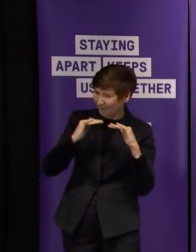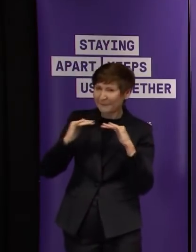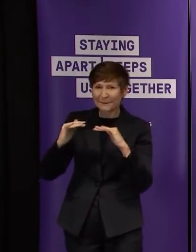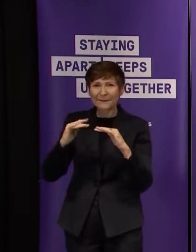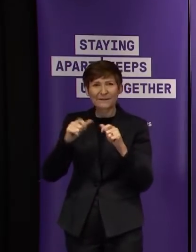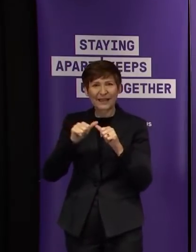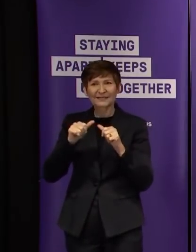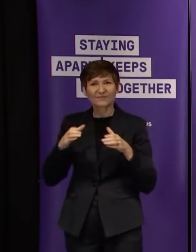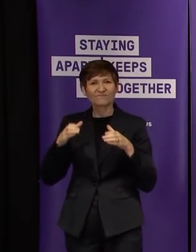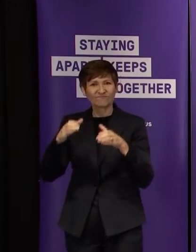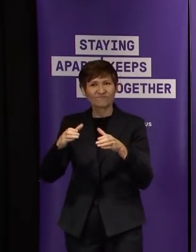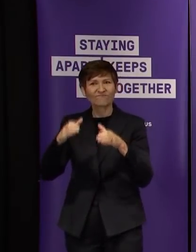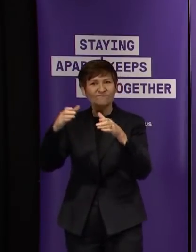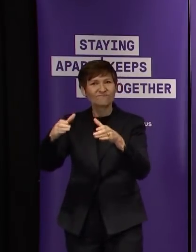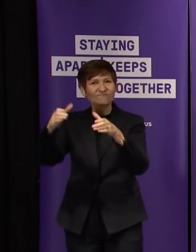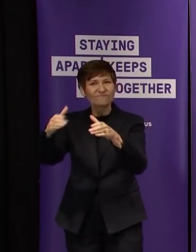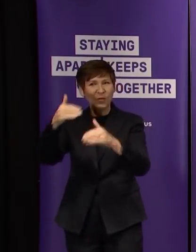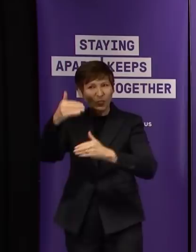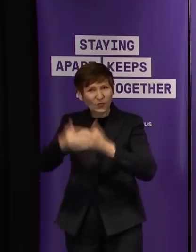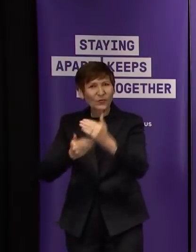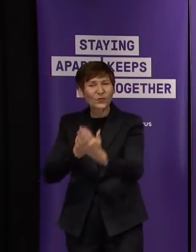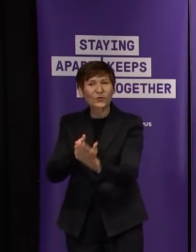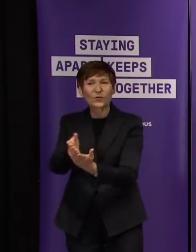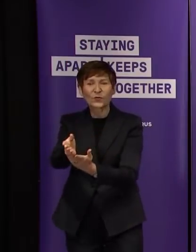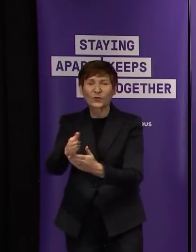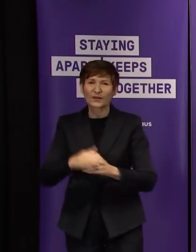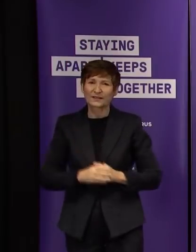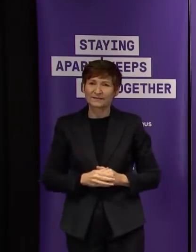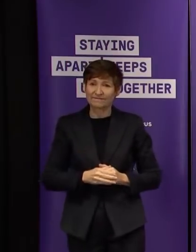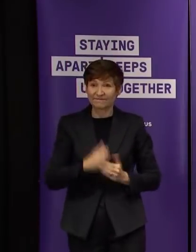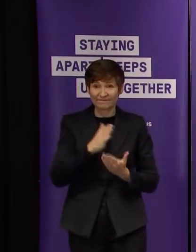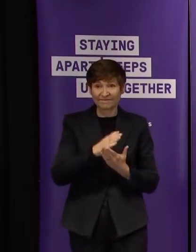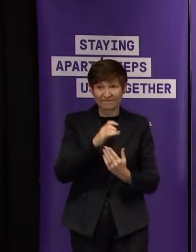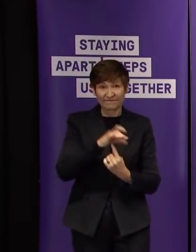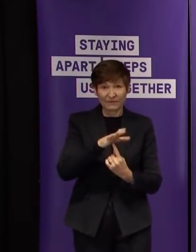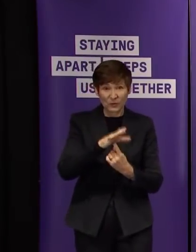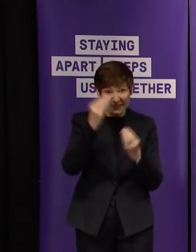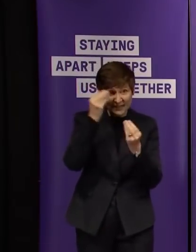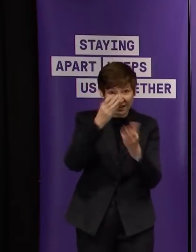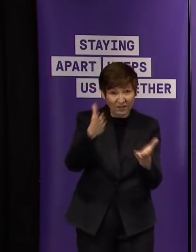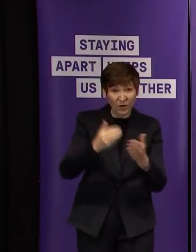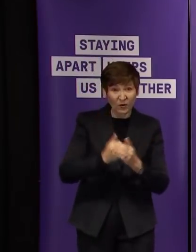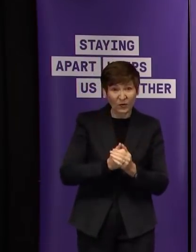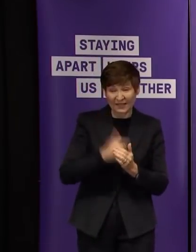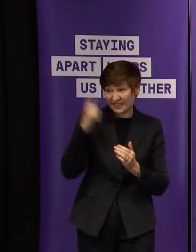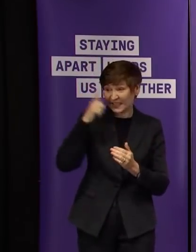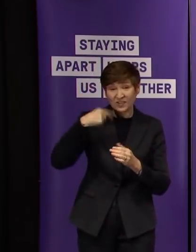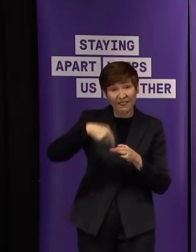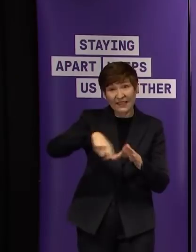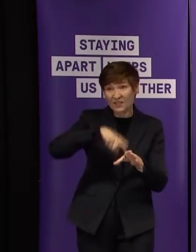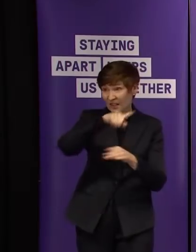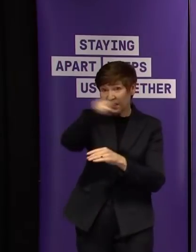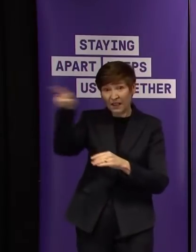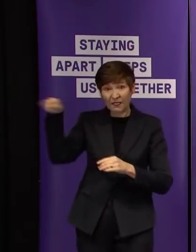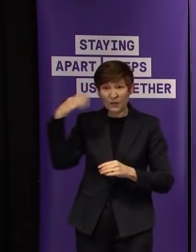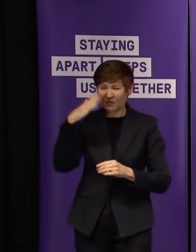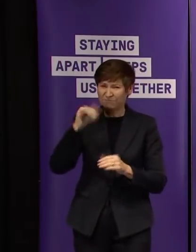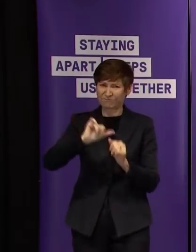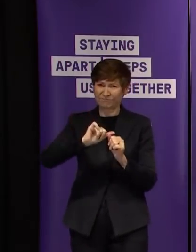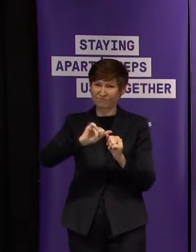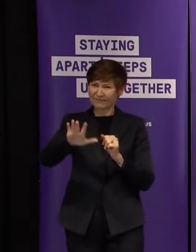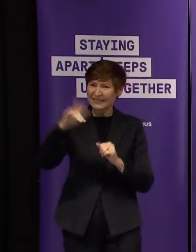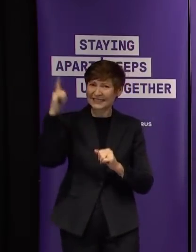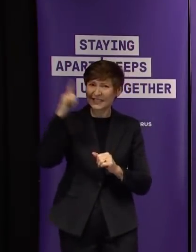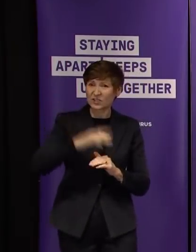And it's a really important point to make. You know, this year, our teachers have done a brilliant job. Kids are still learning the curriculum.